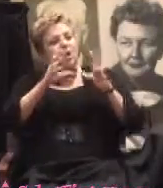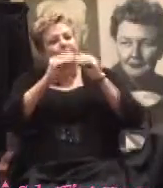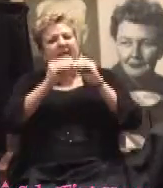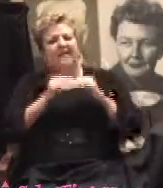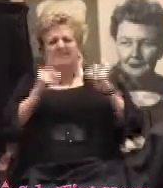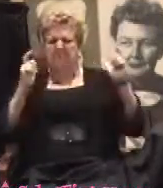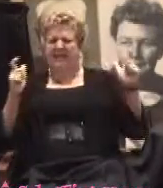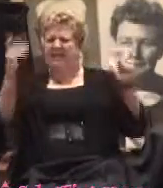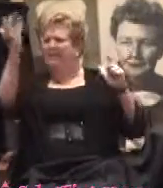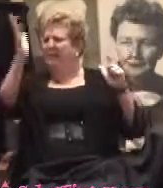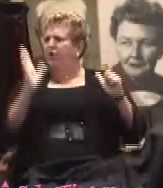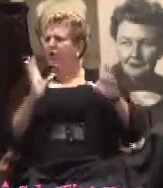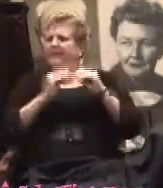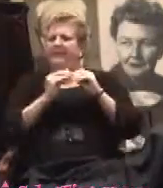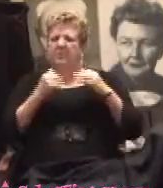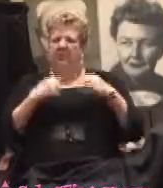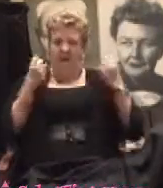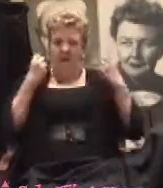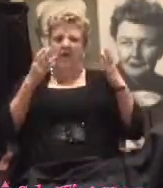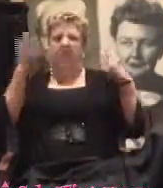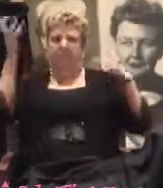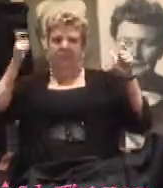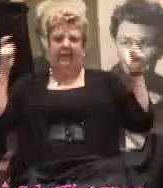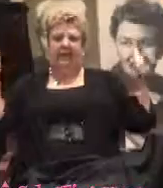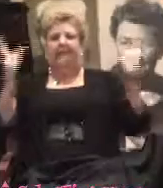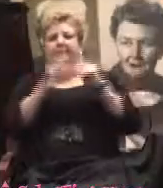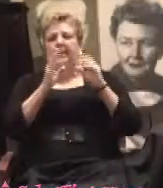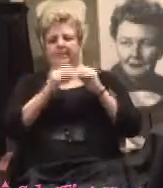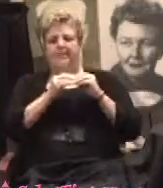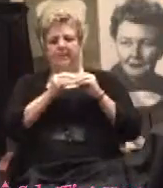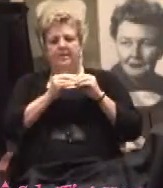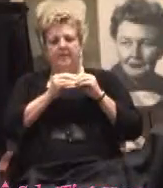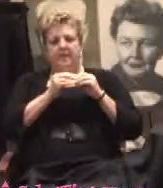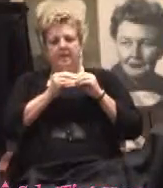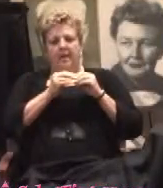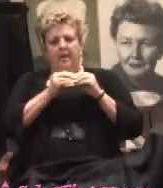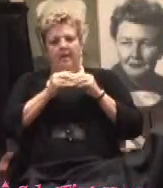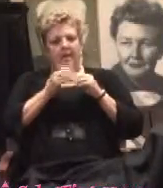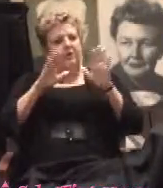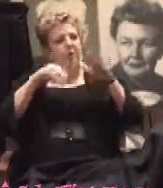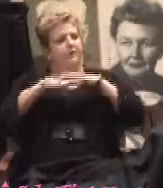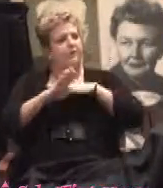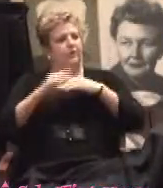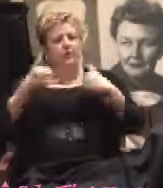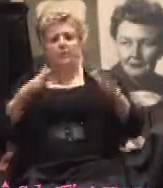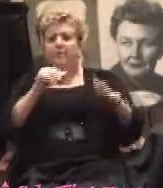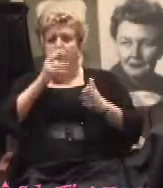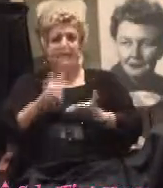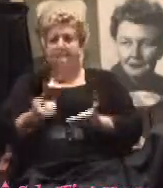lot of big speaker meetings in LA, and I'd walk into the room, and you guys didn't jump up and applaud. And I was a little